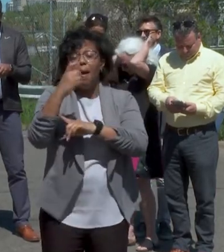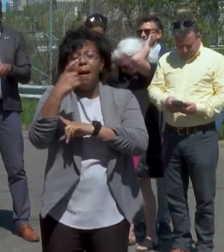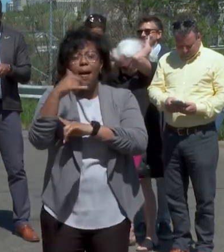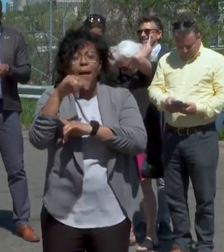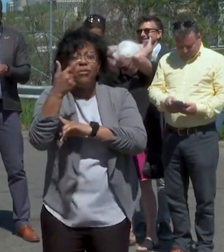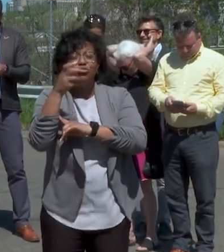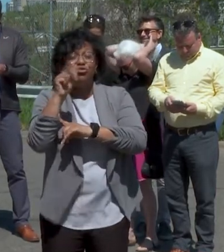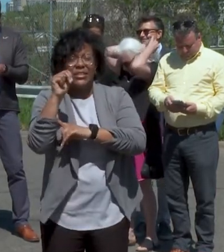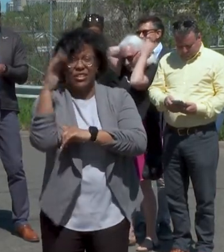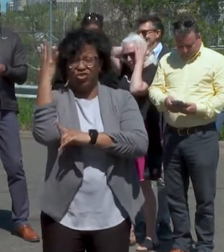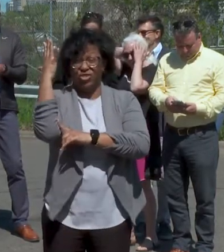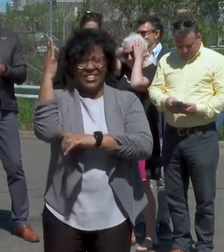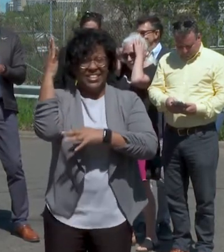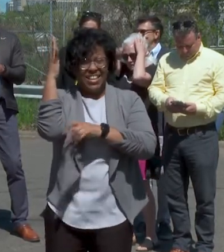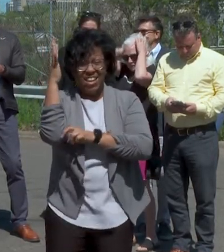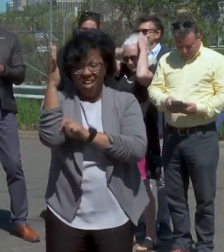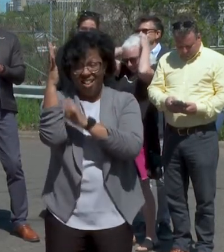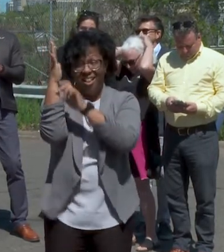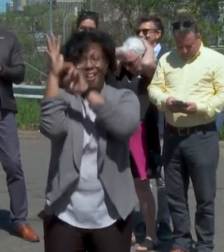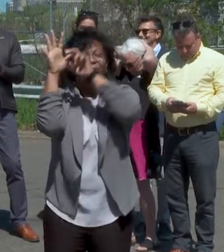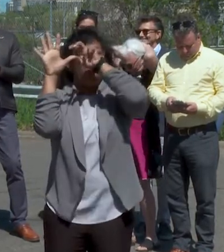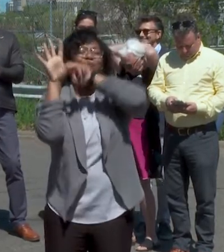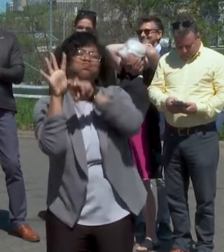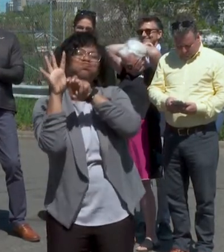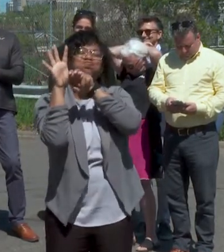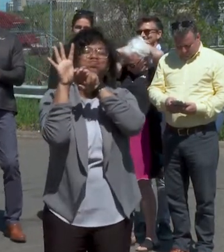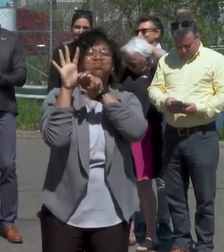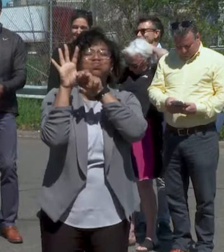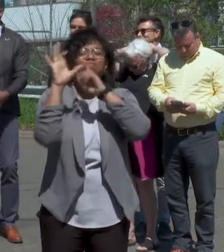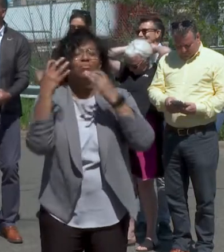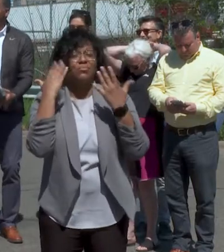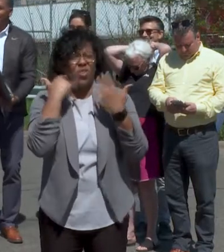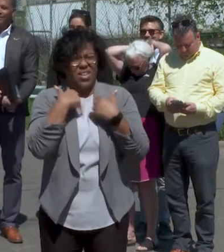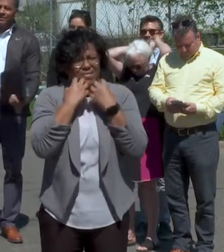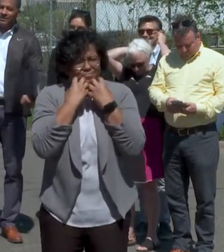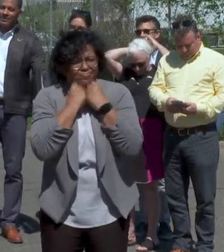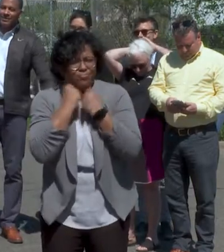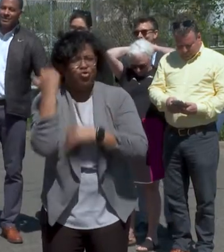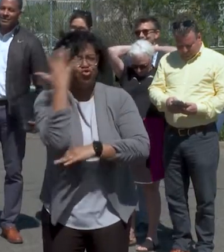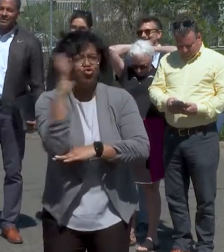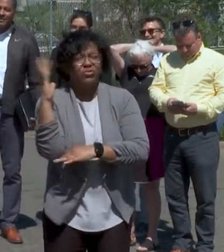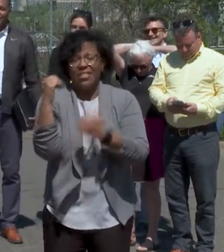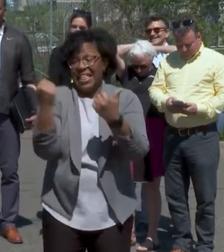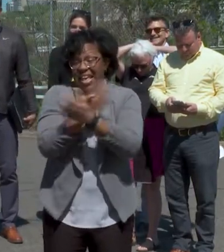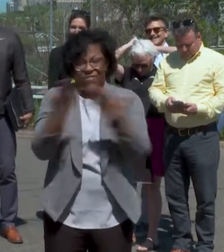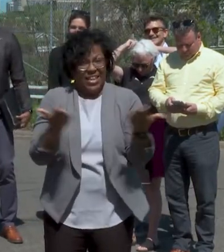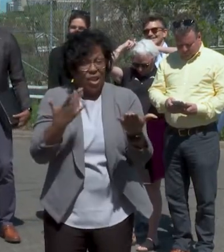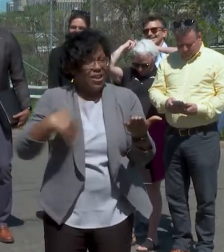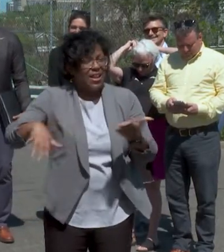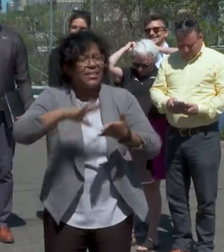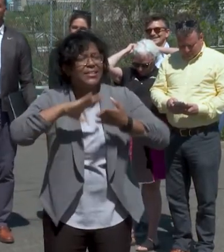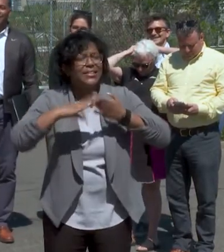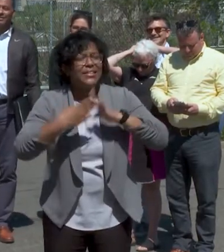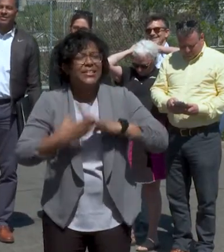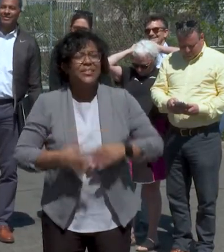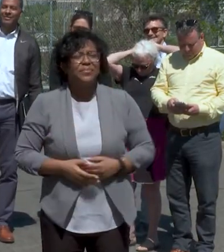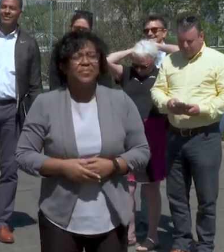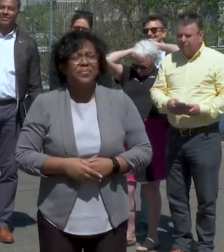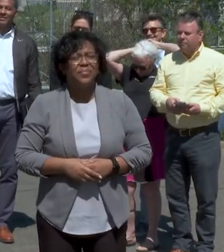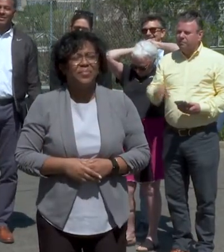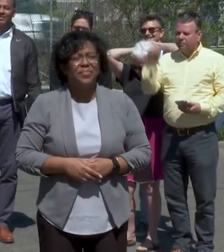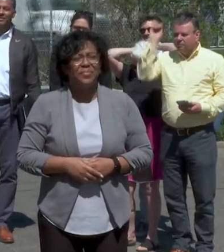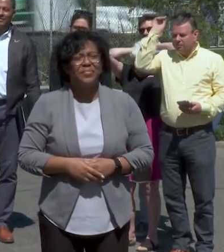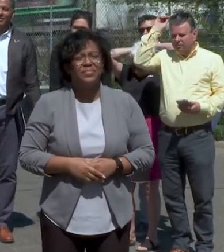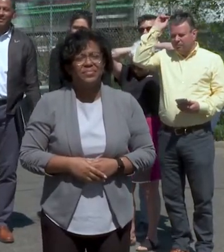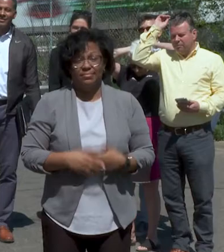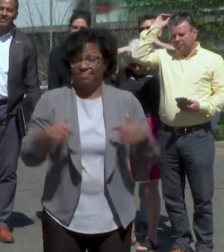so trees are such a critical component of anything that we have in our city right now. And there are portions of Minneapolis that